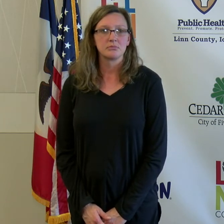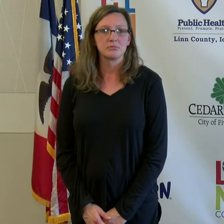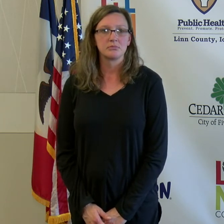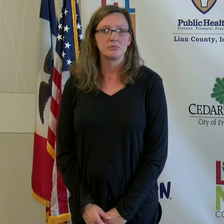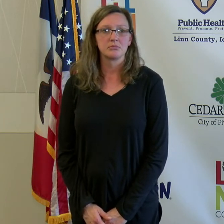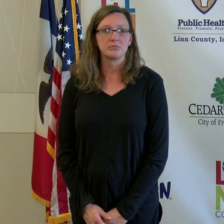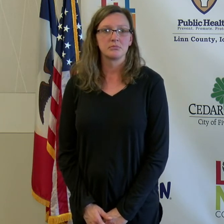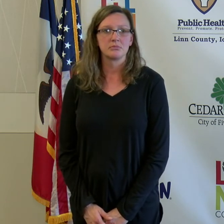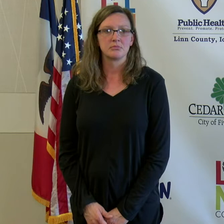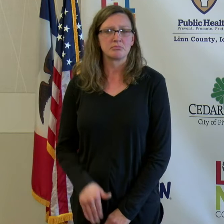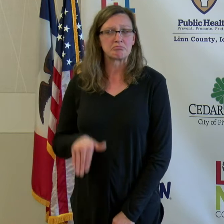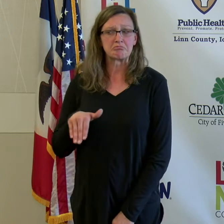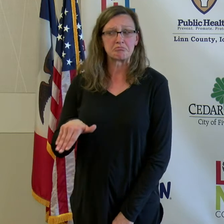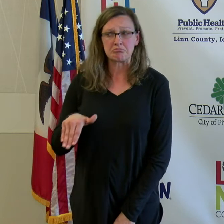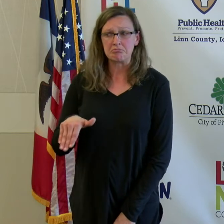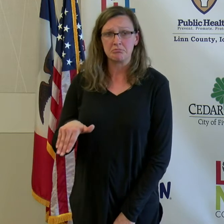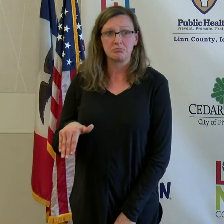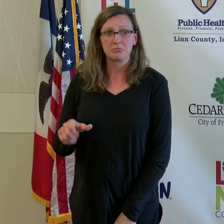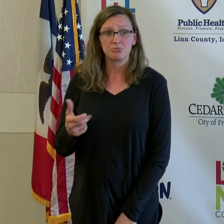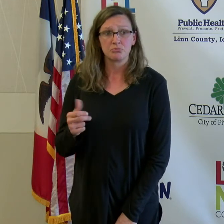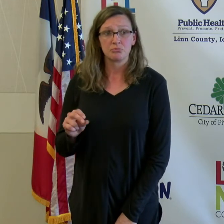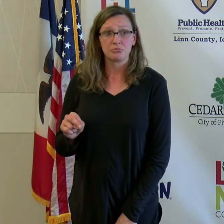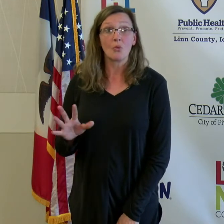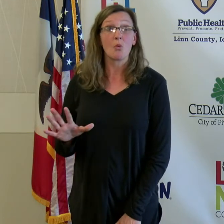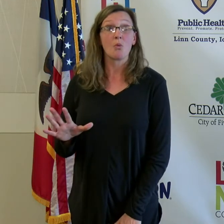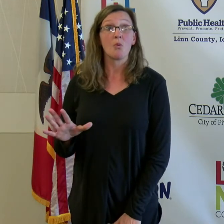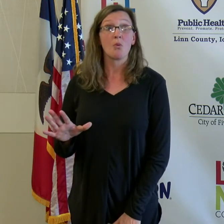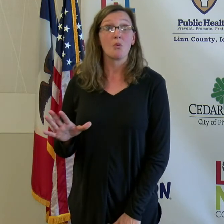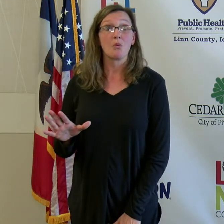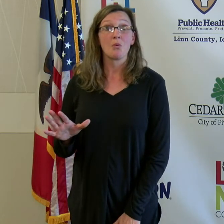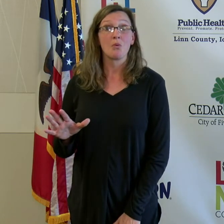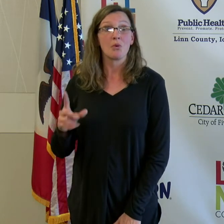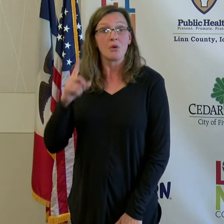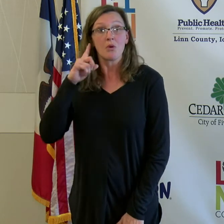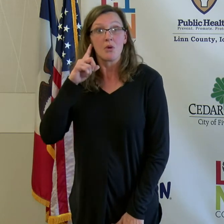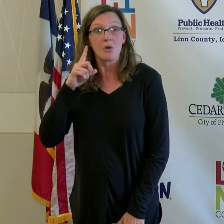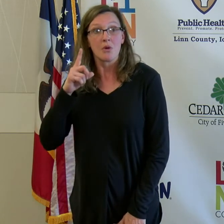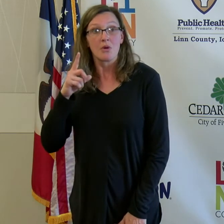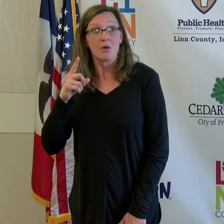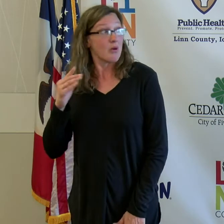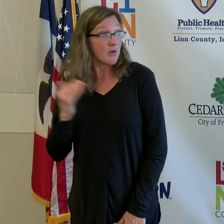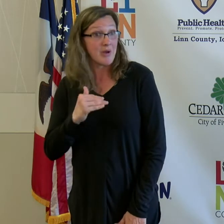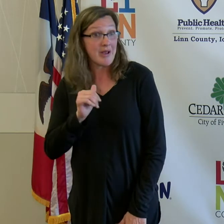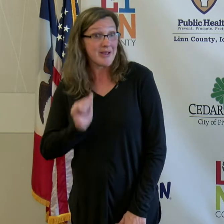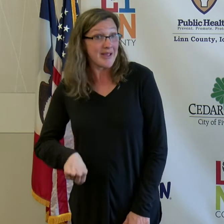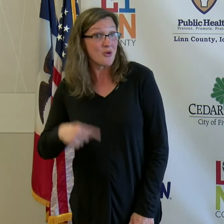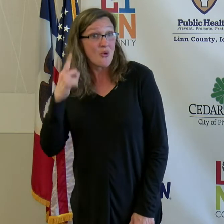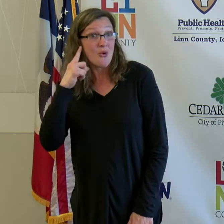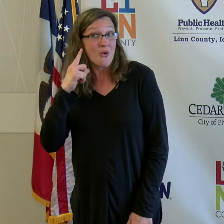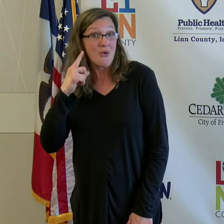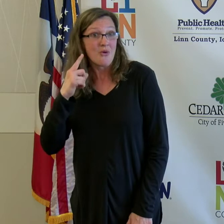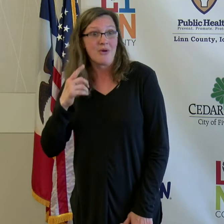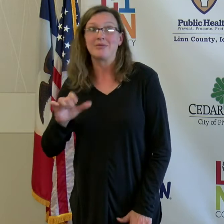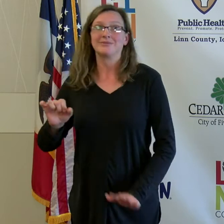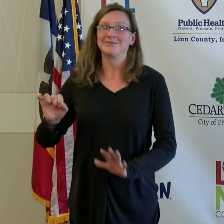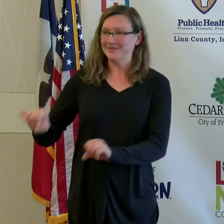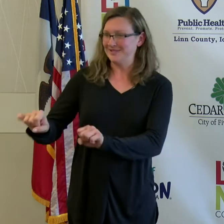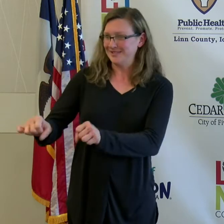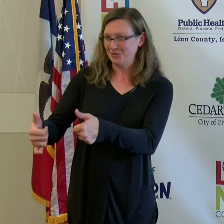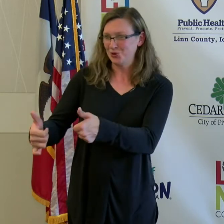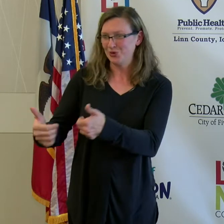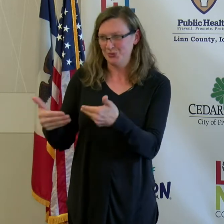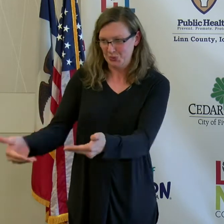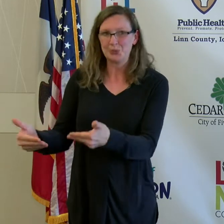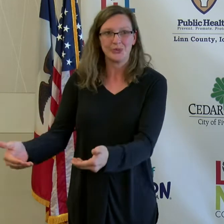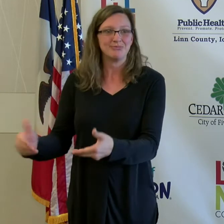Shannon, it looks like you're muted right now. We're going to move to... Oh. Mic check. Can you hear me? Is it very good. Shannon, go ahead with your